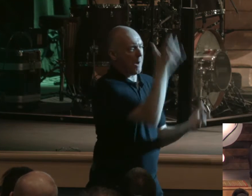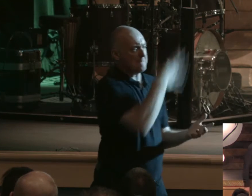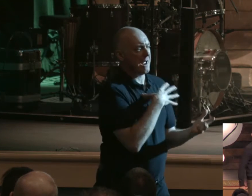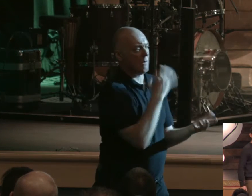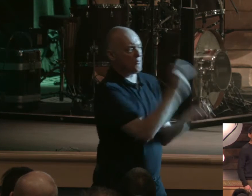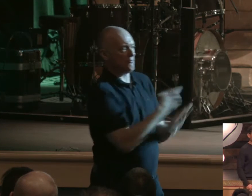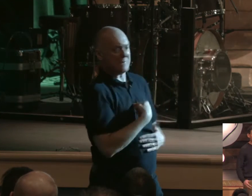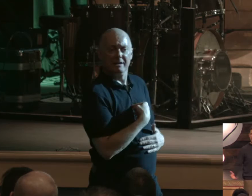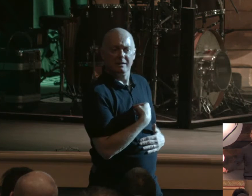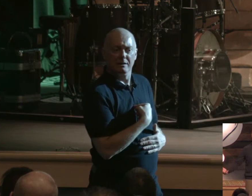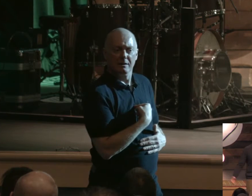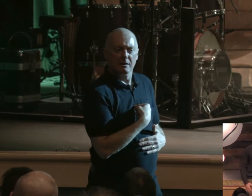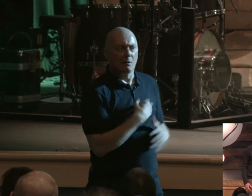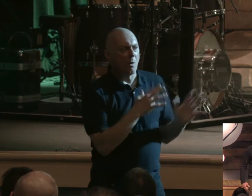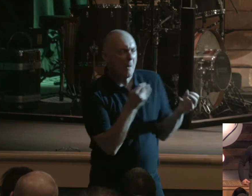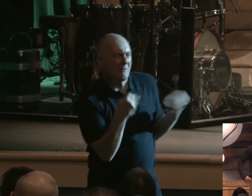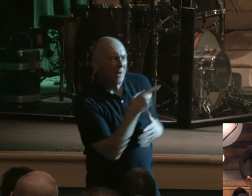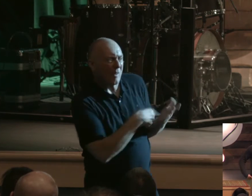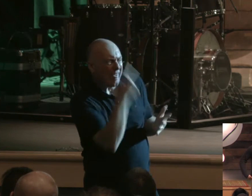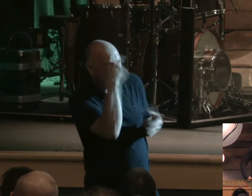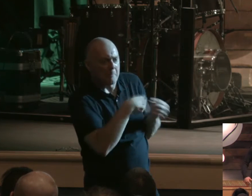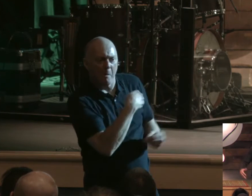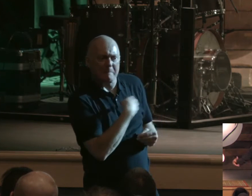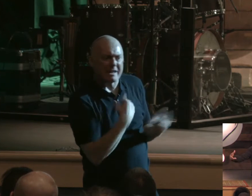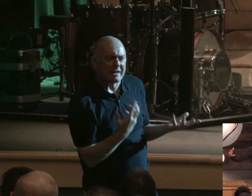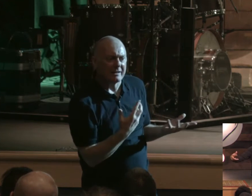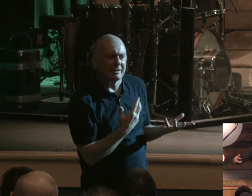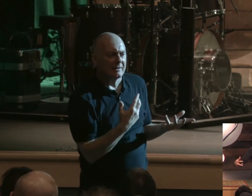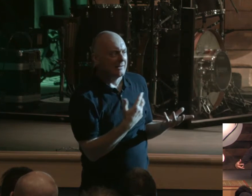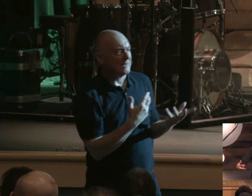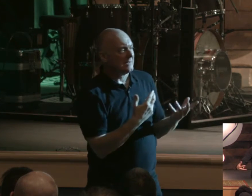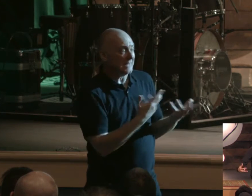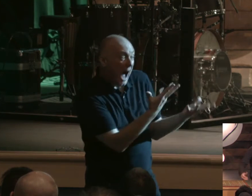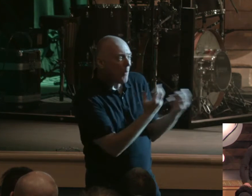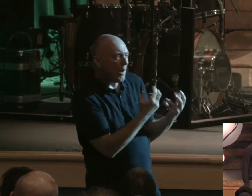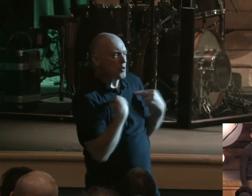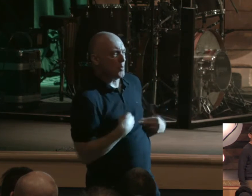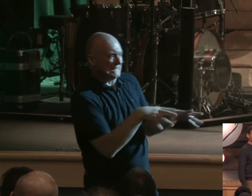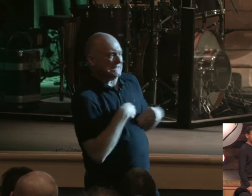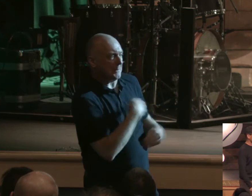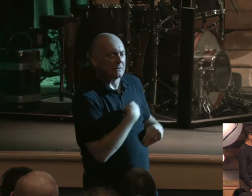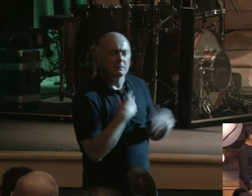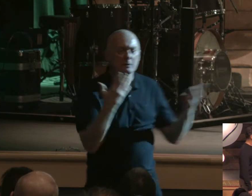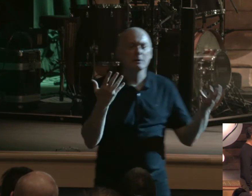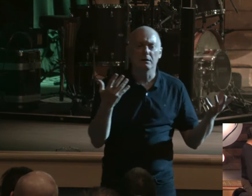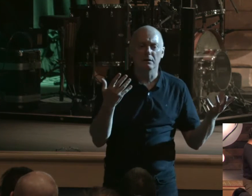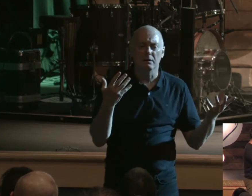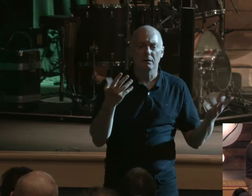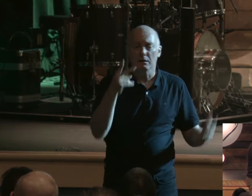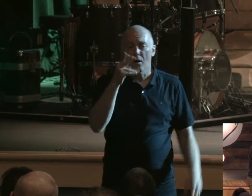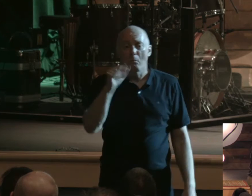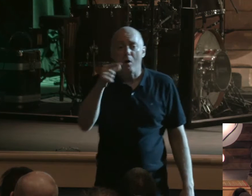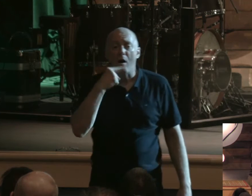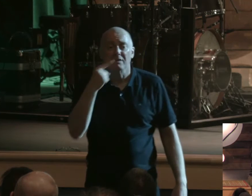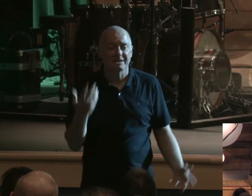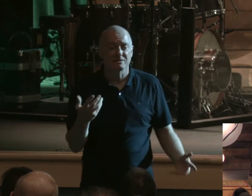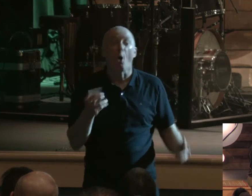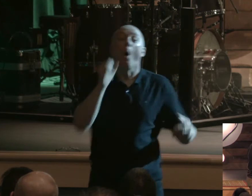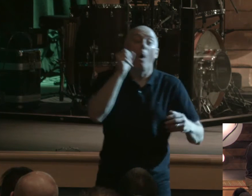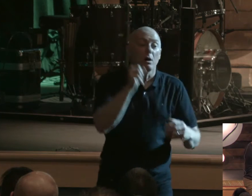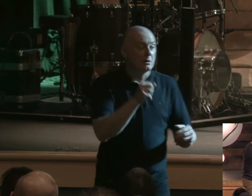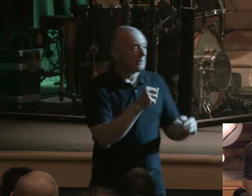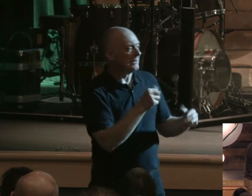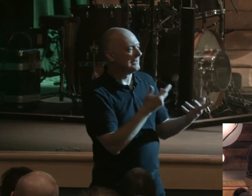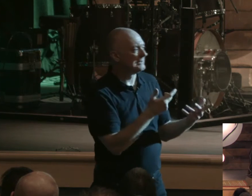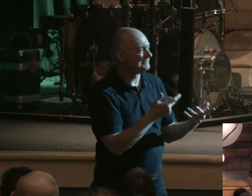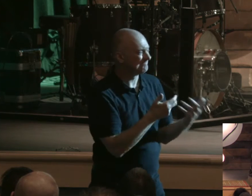of God? Are we afraid of what people think? Are we motivated in human acceptance? Then Paul says, or am I trying to please